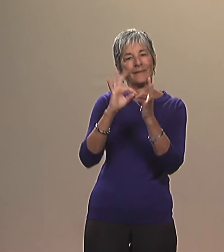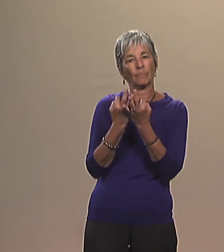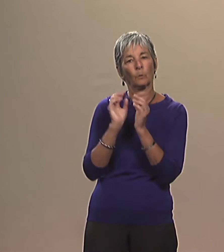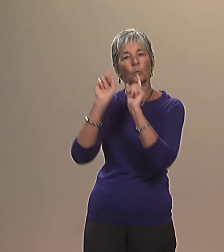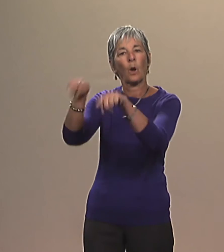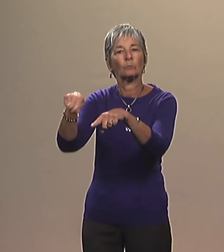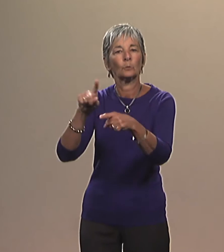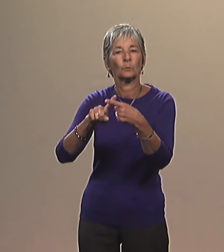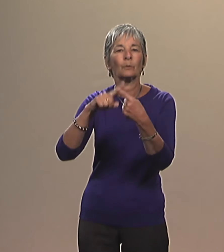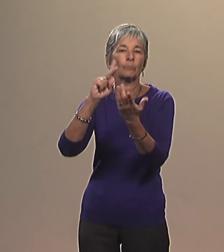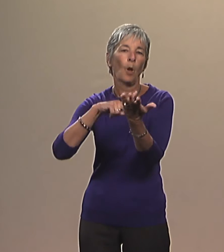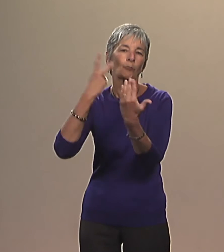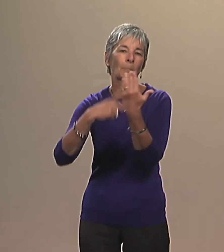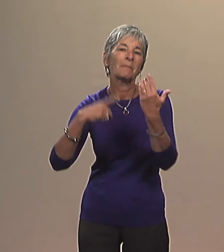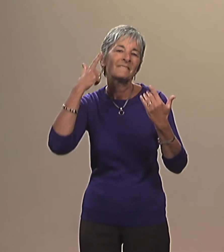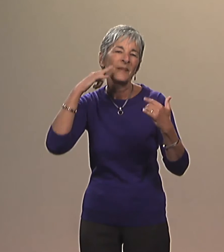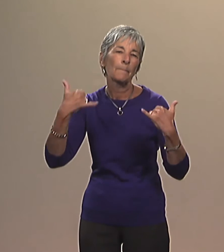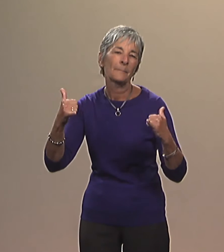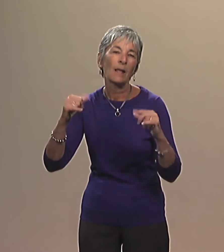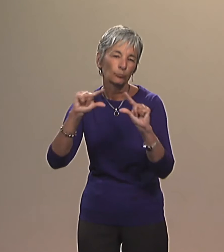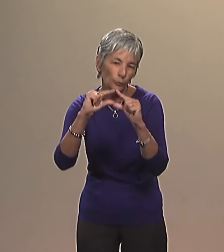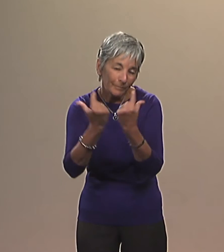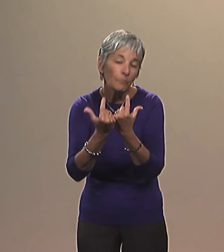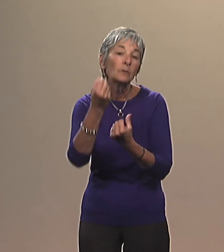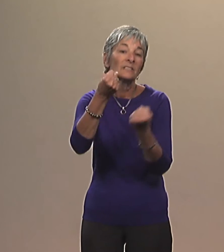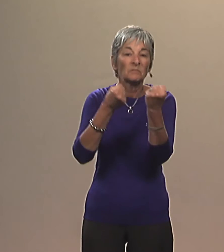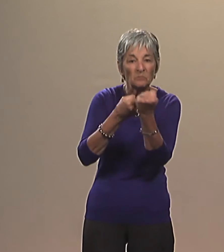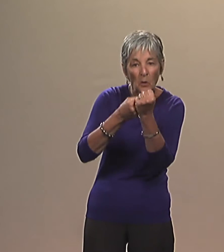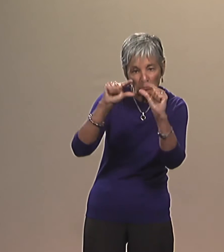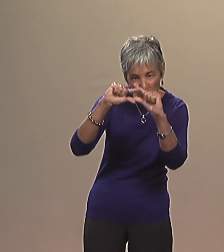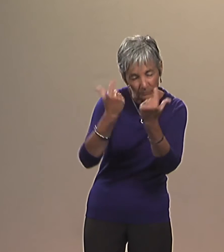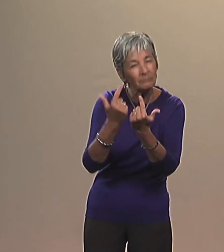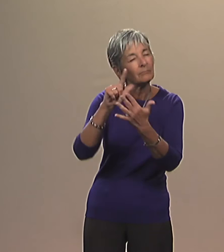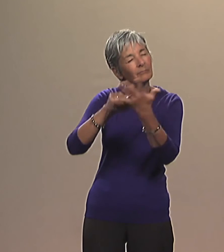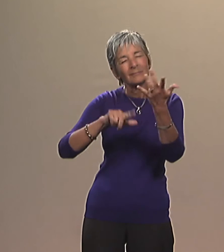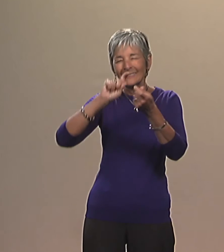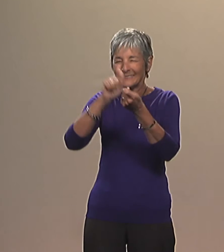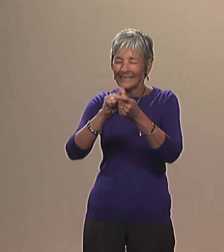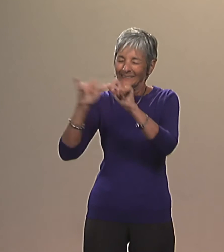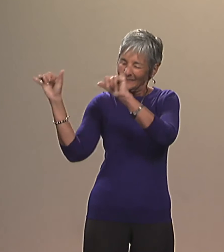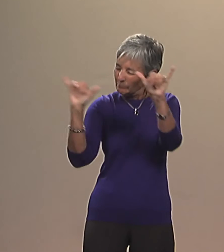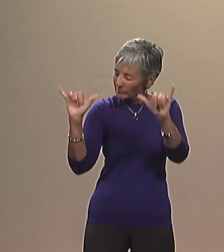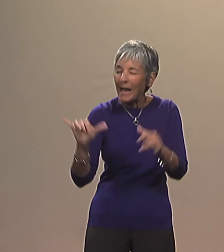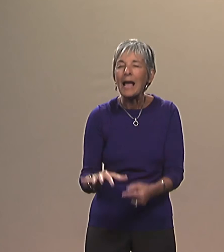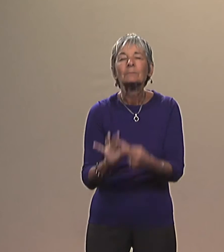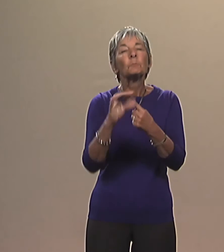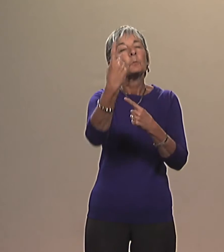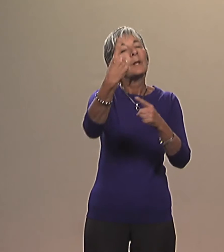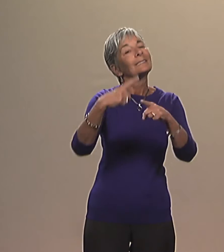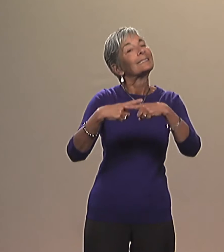for playgroup and support group sessions. They are similar in every way except